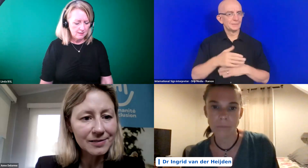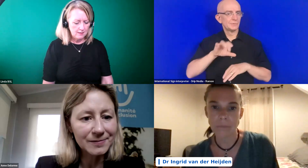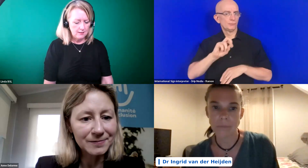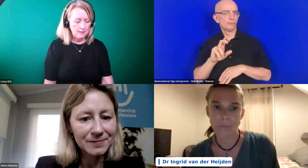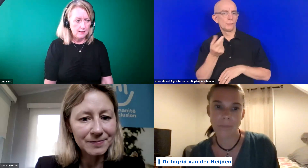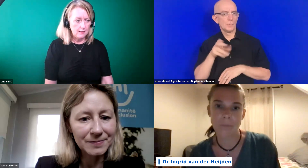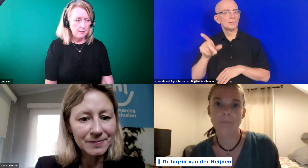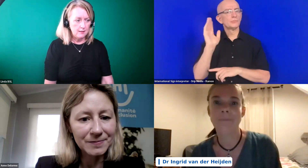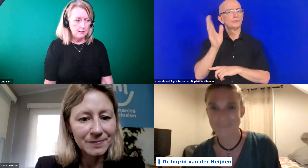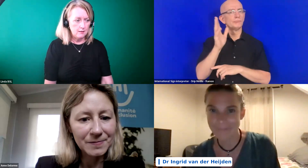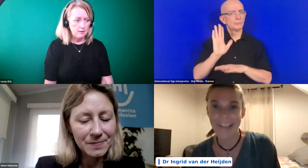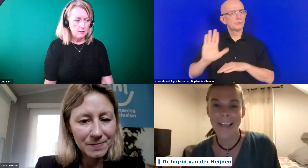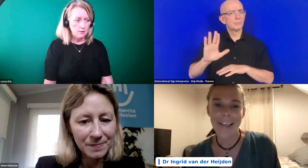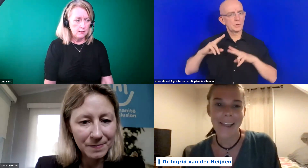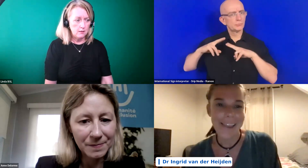Ingrid.